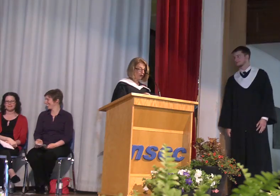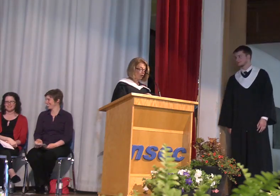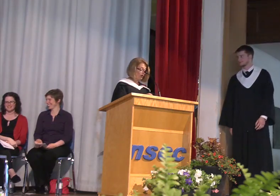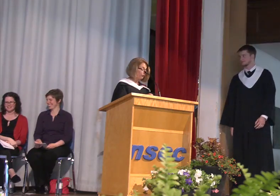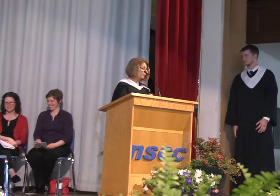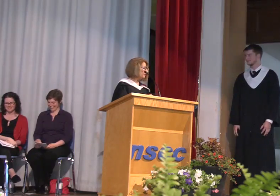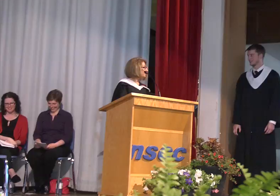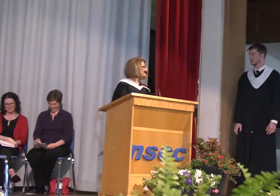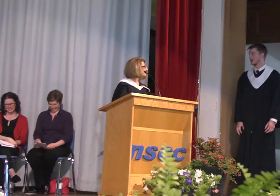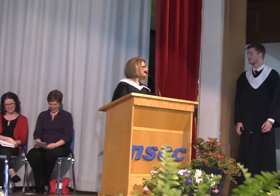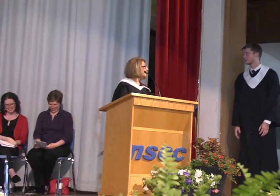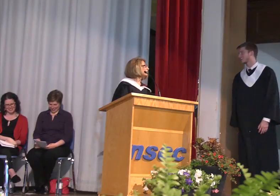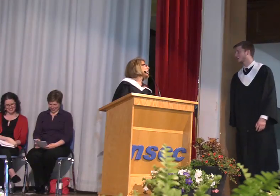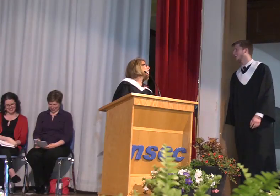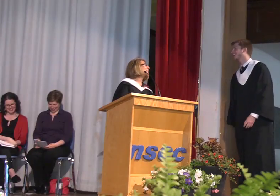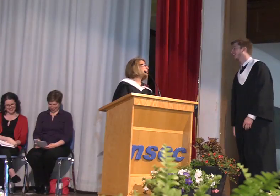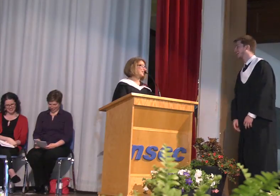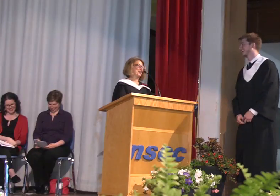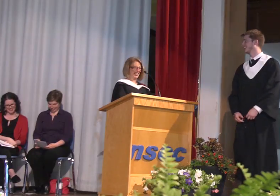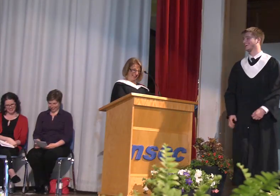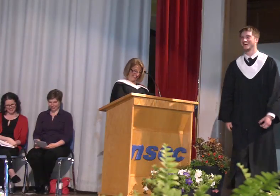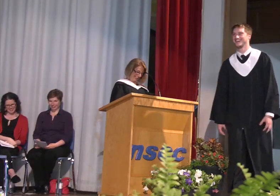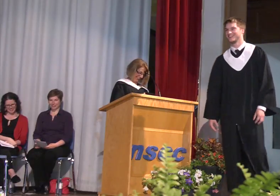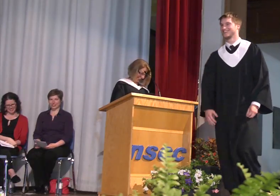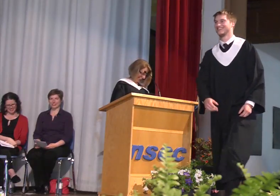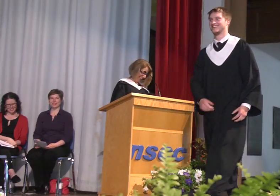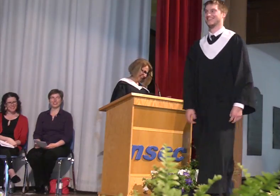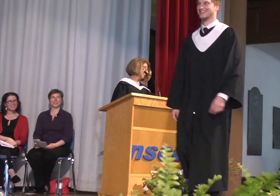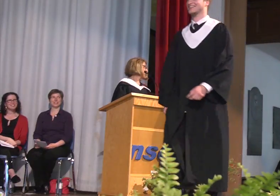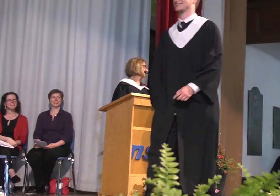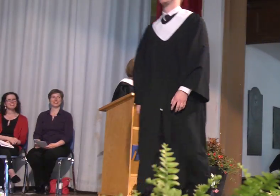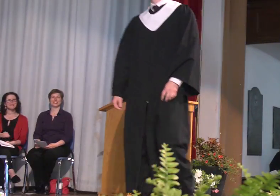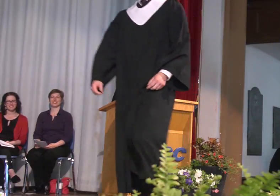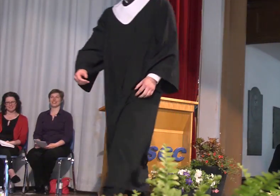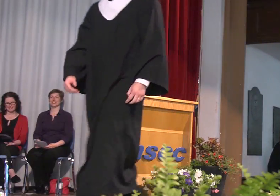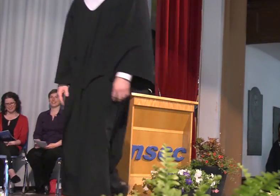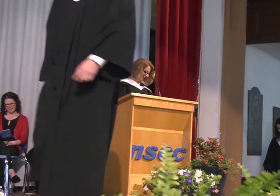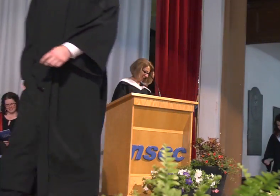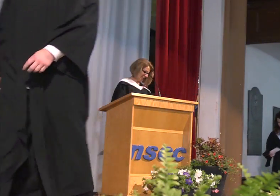Michael Legoff, sorry.